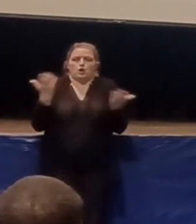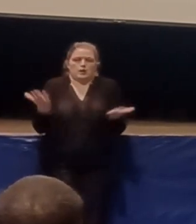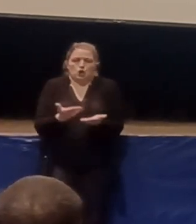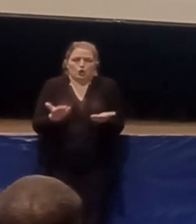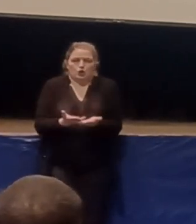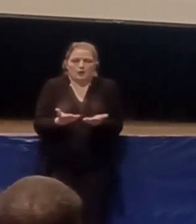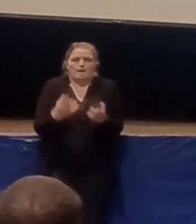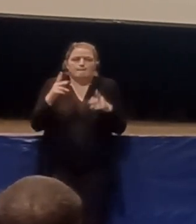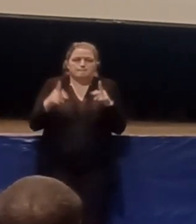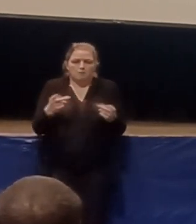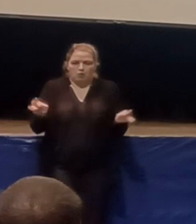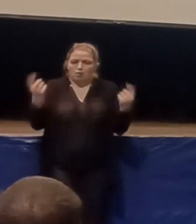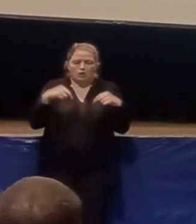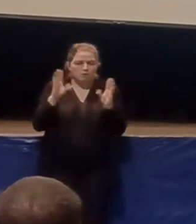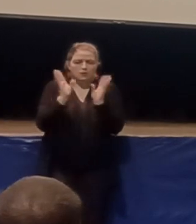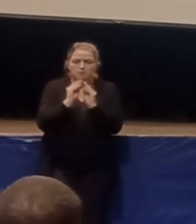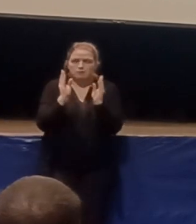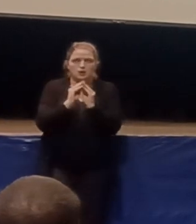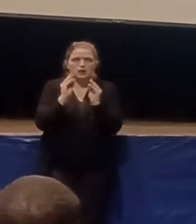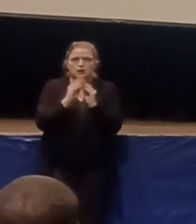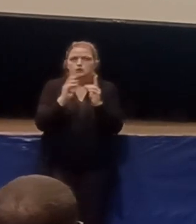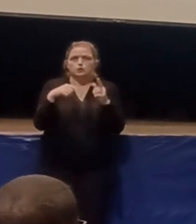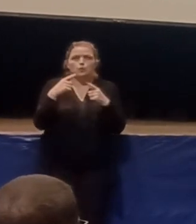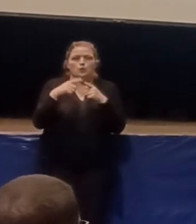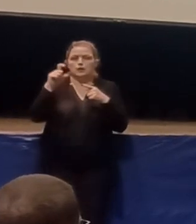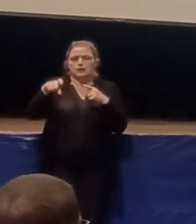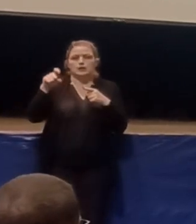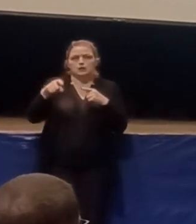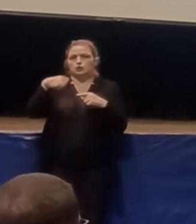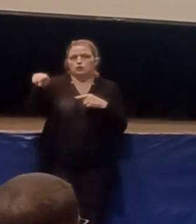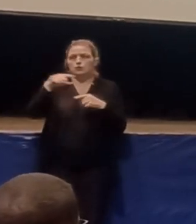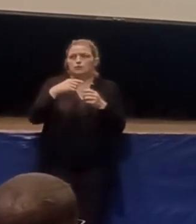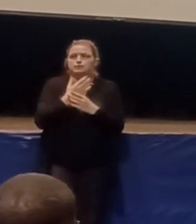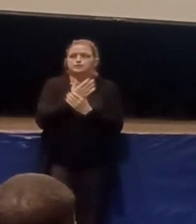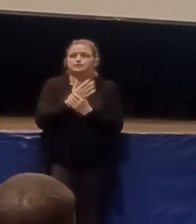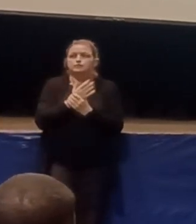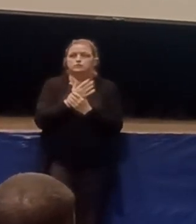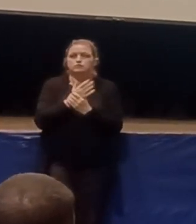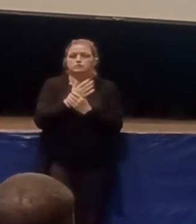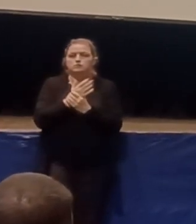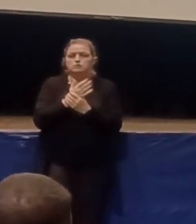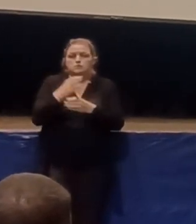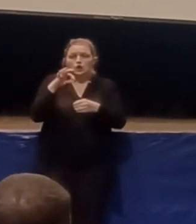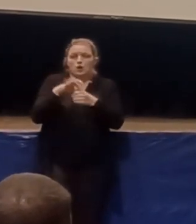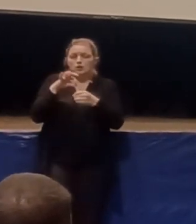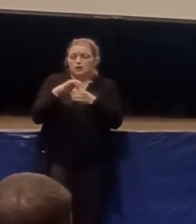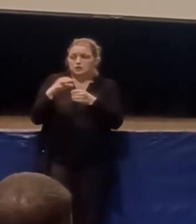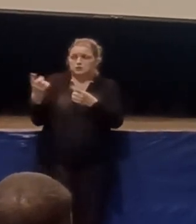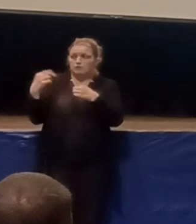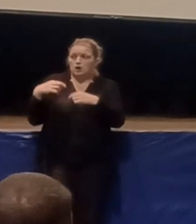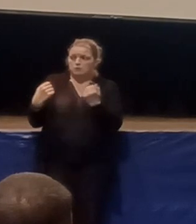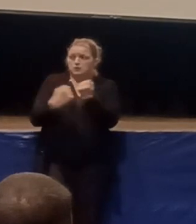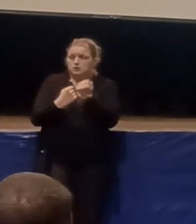have turned out for meetings when we really needed you, and our electeds have supported us and been there